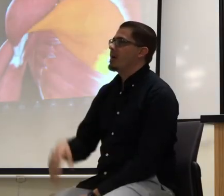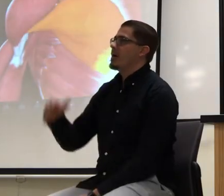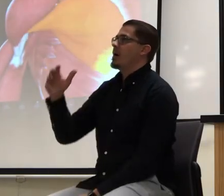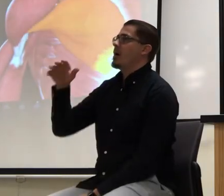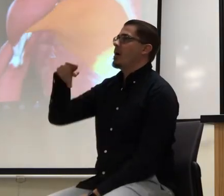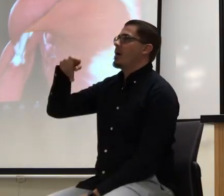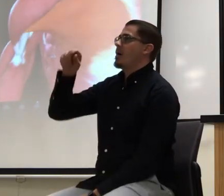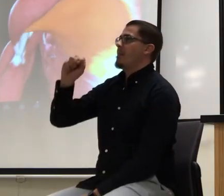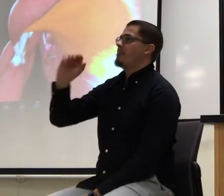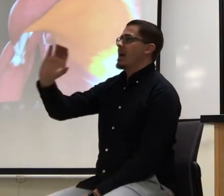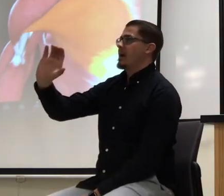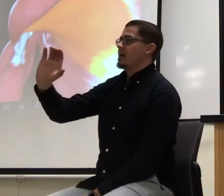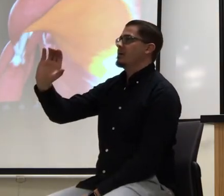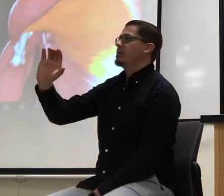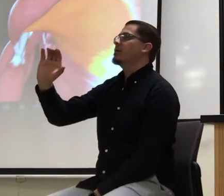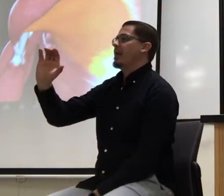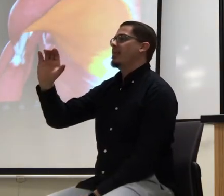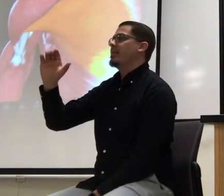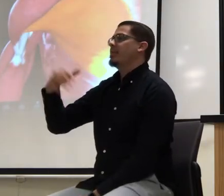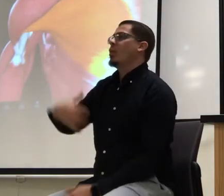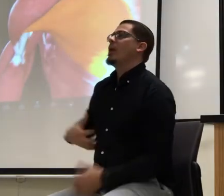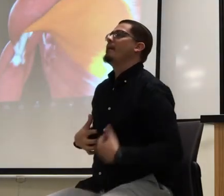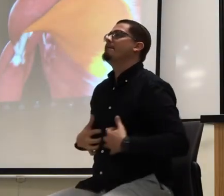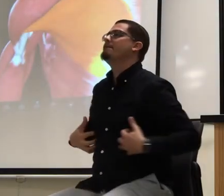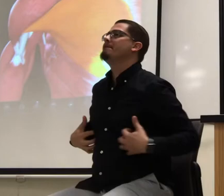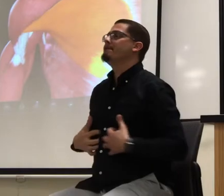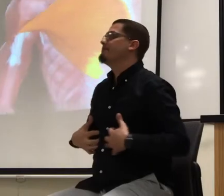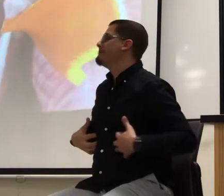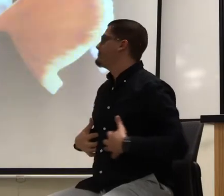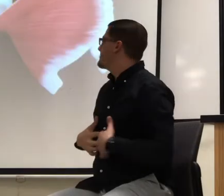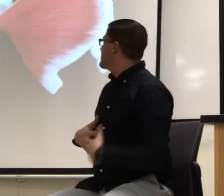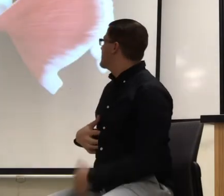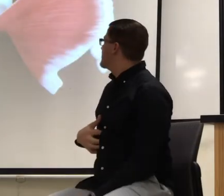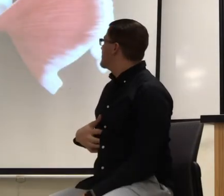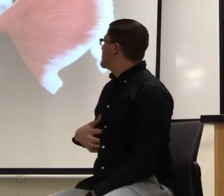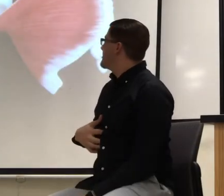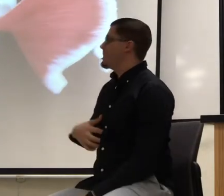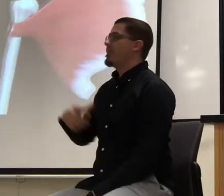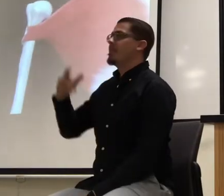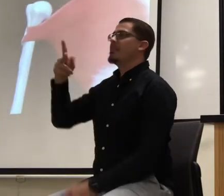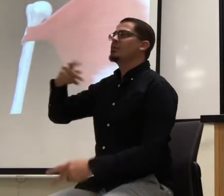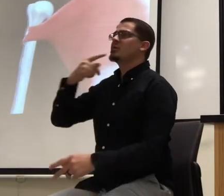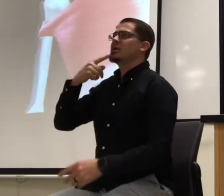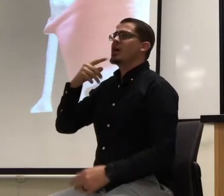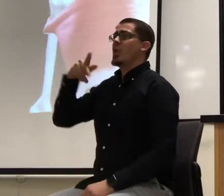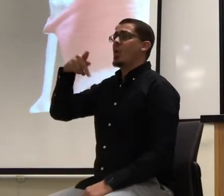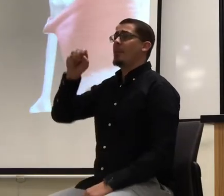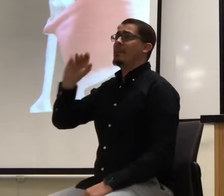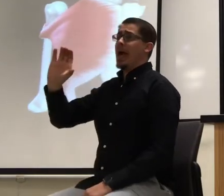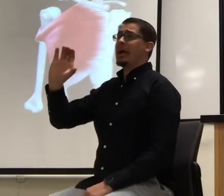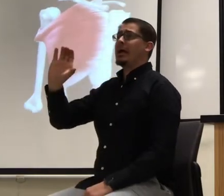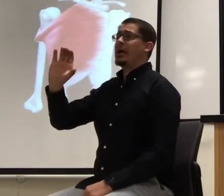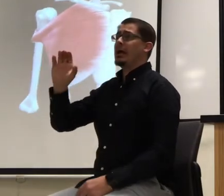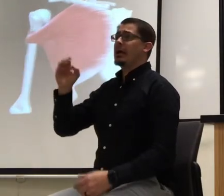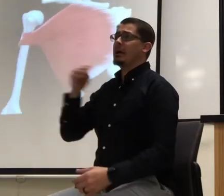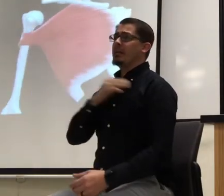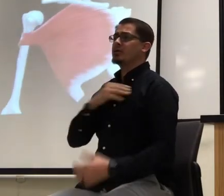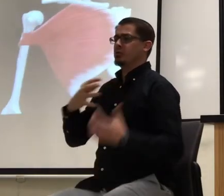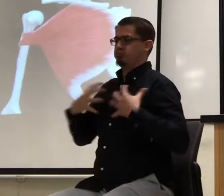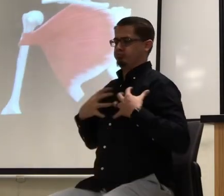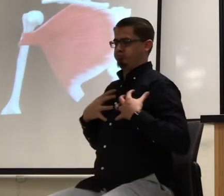major. Well, let me isolate it. When people say your pecs, they're referring to this muscle. Okay.